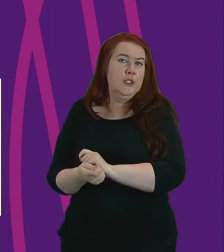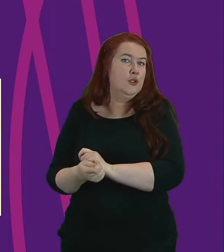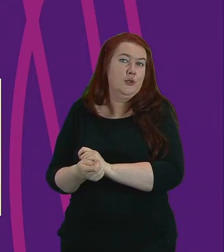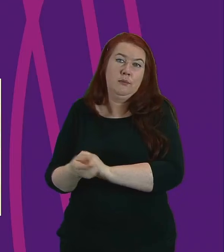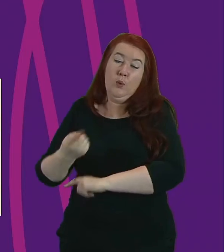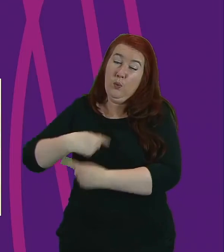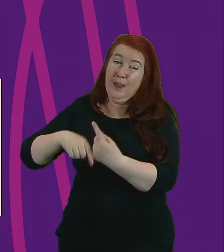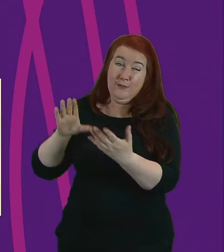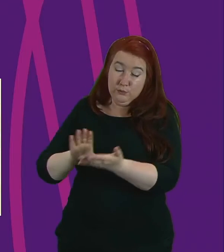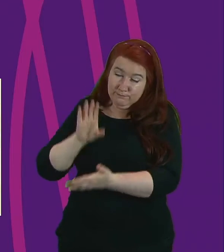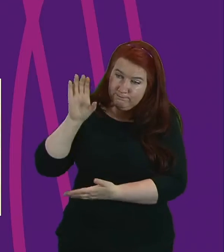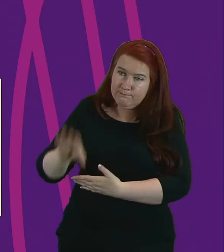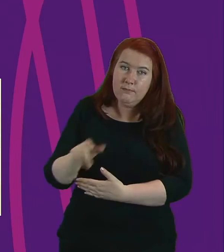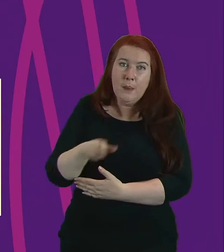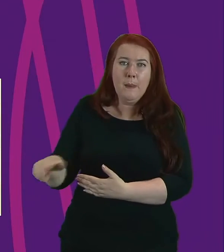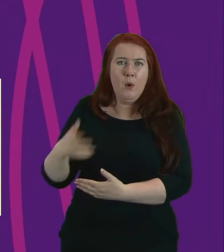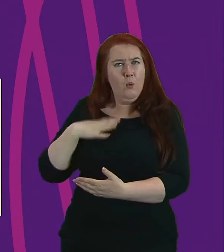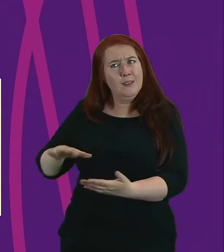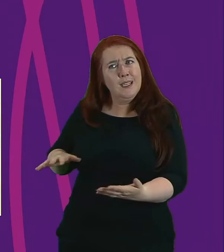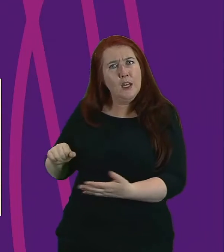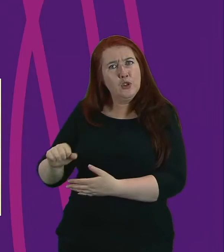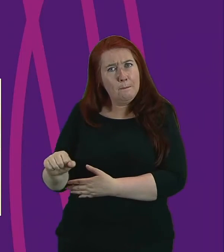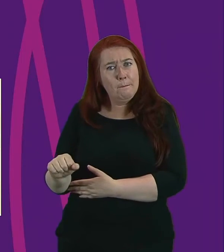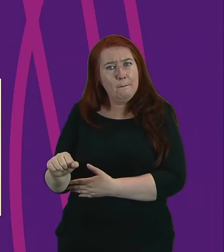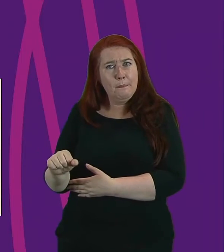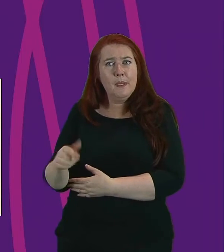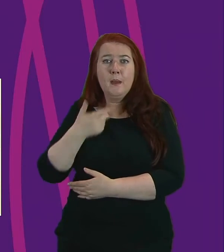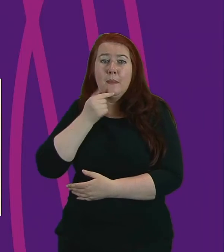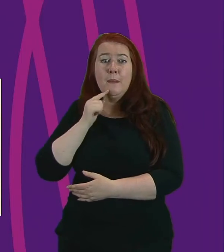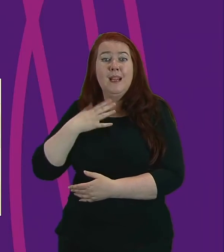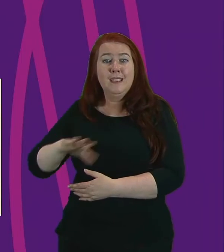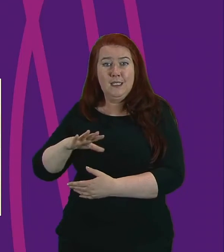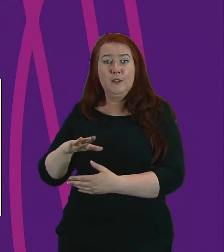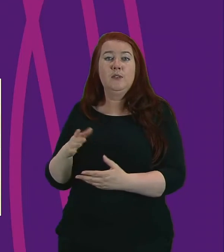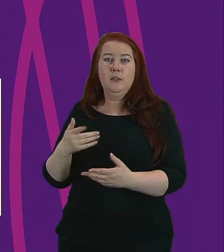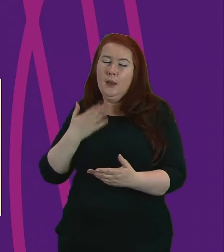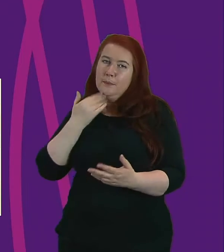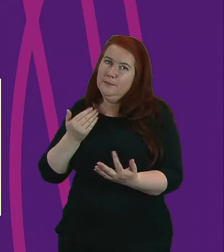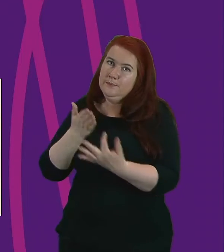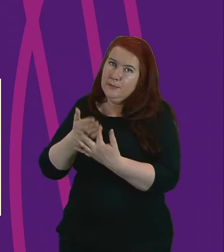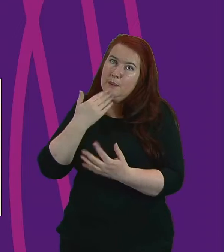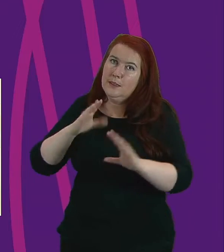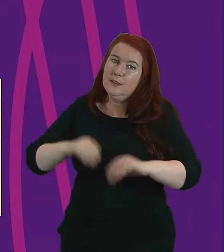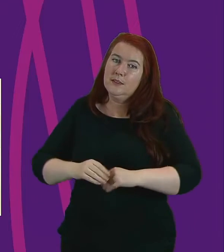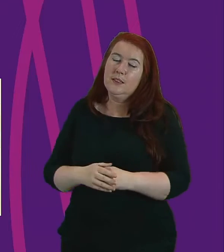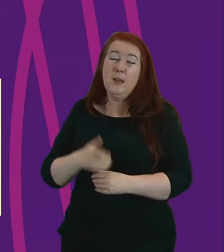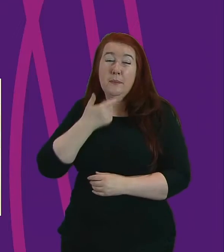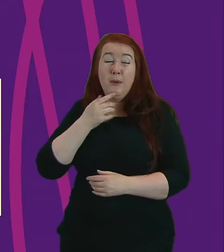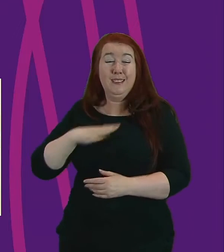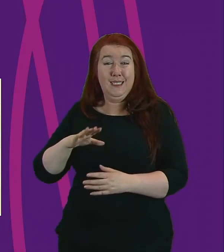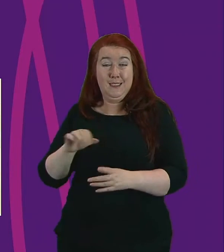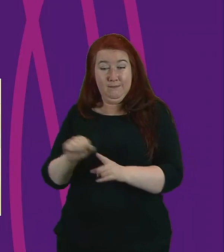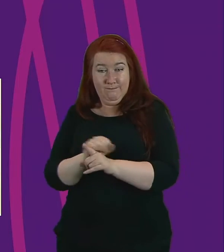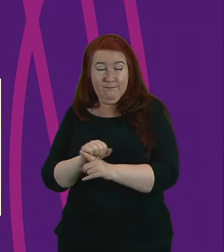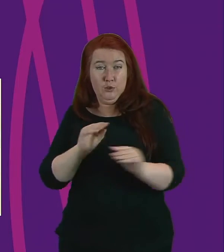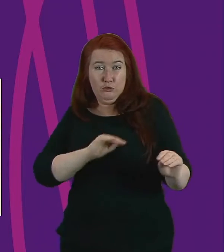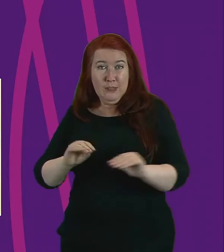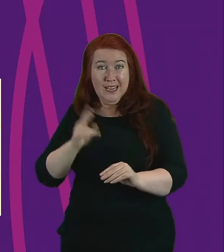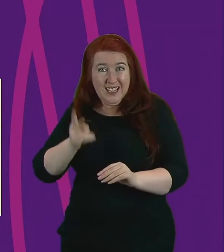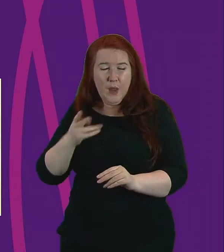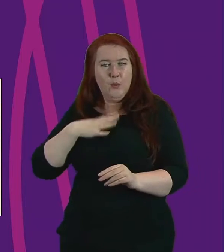invest in people to catch up. People will need to be retrained for the new jobs. And we need the educational